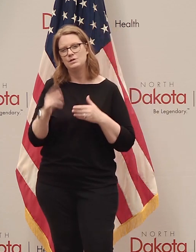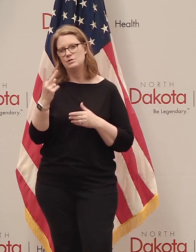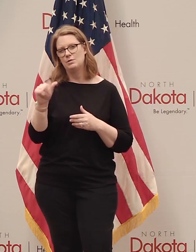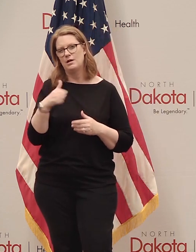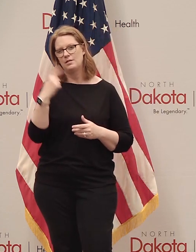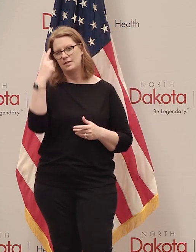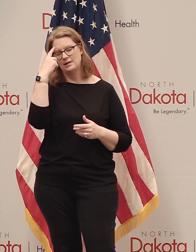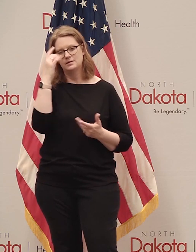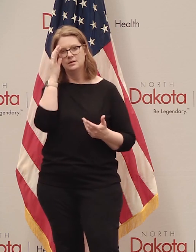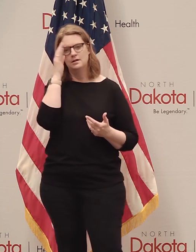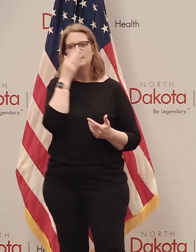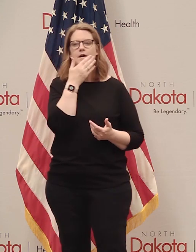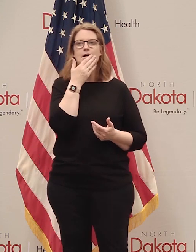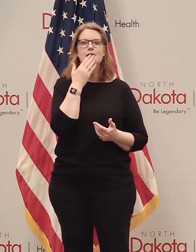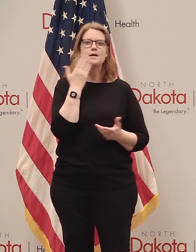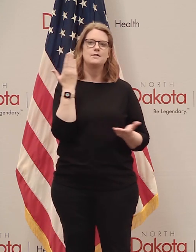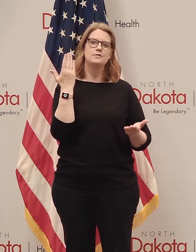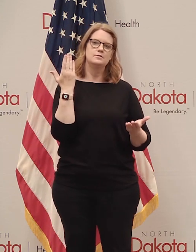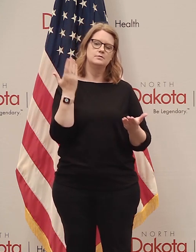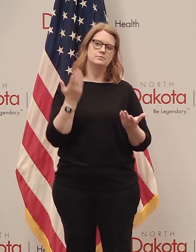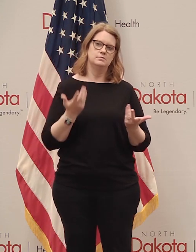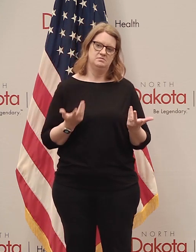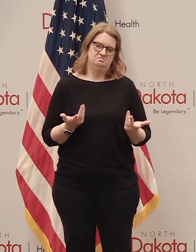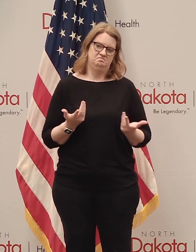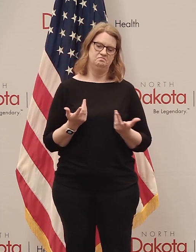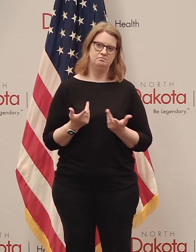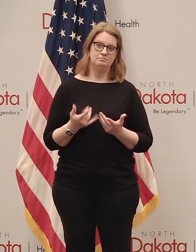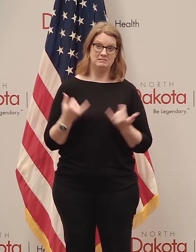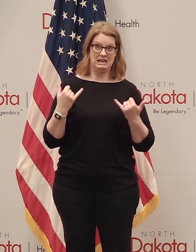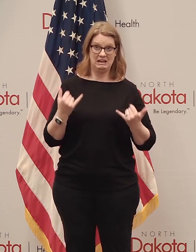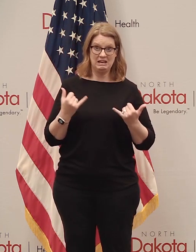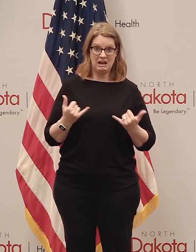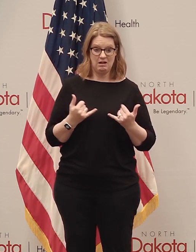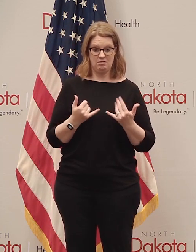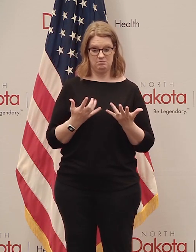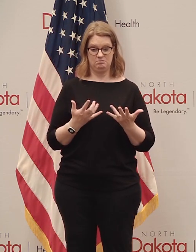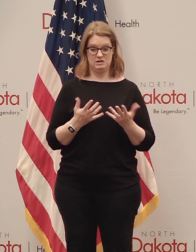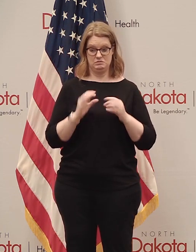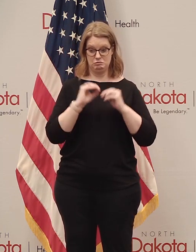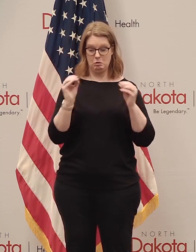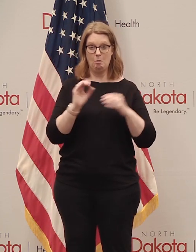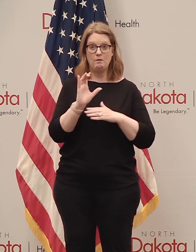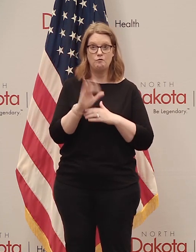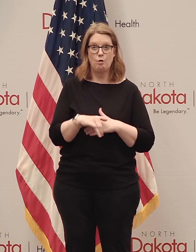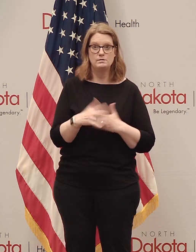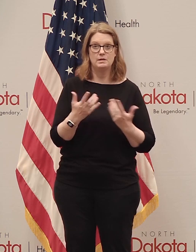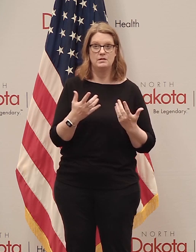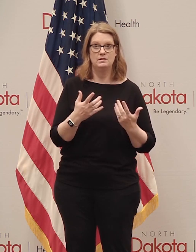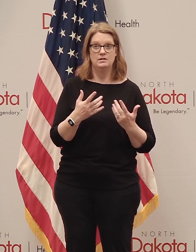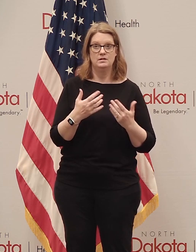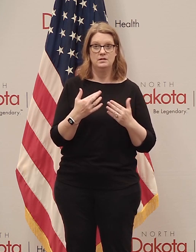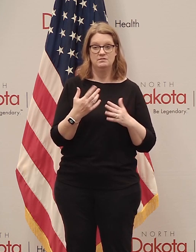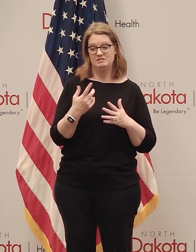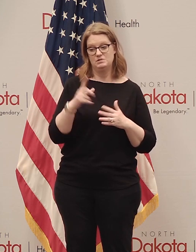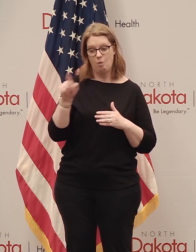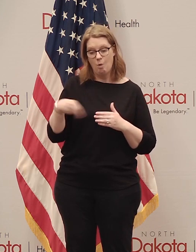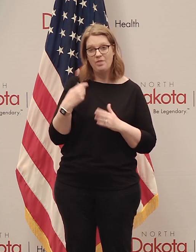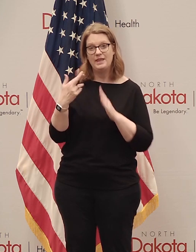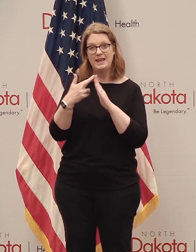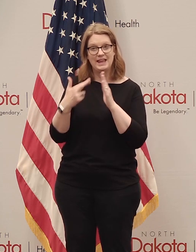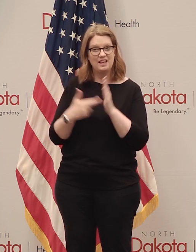this interpretation is that, hey, there's no longer enforceability to these. That's just strictly guidelines